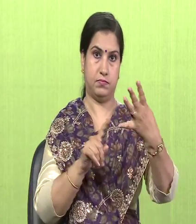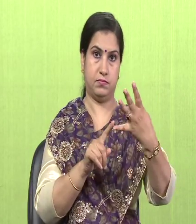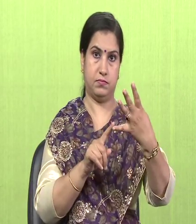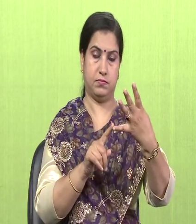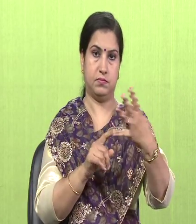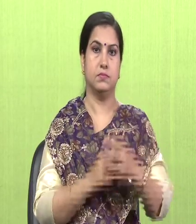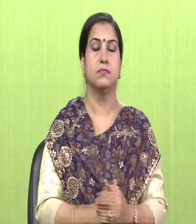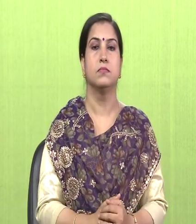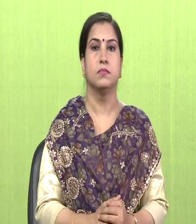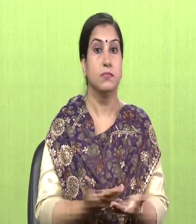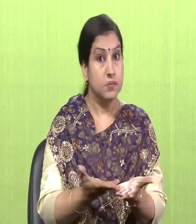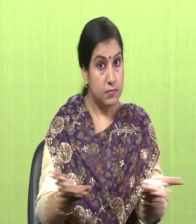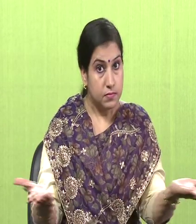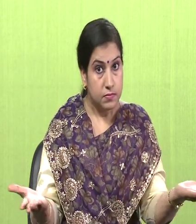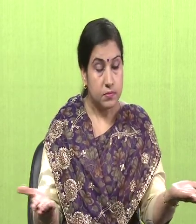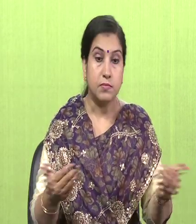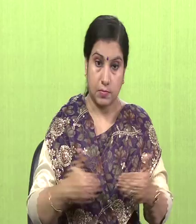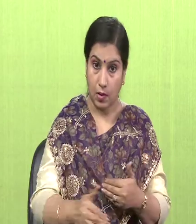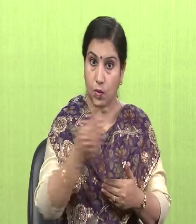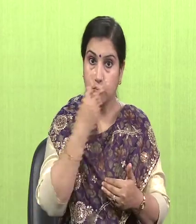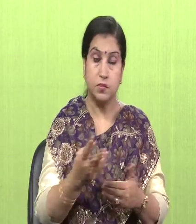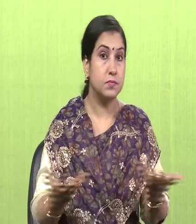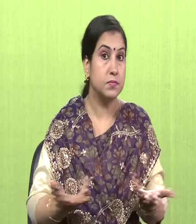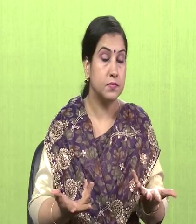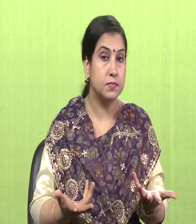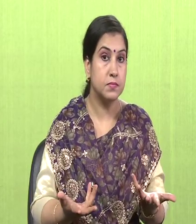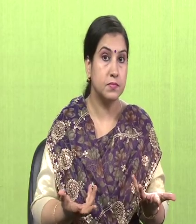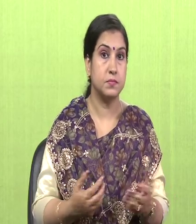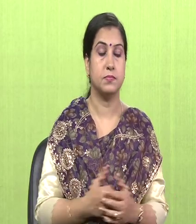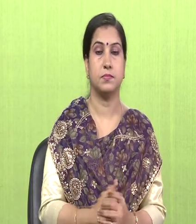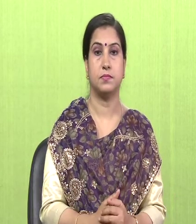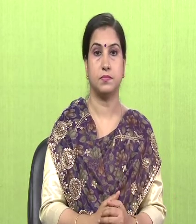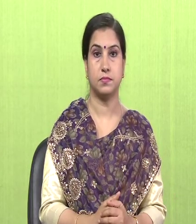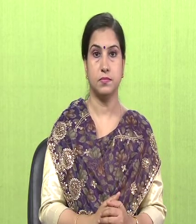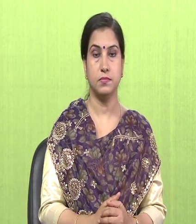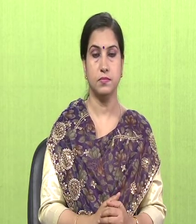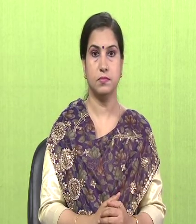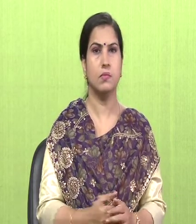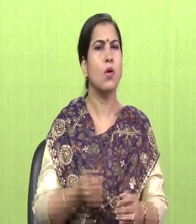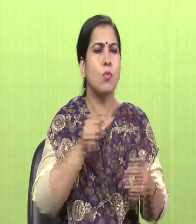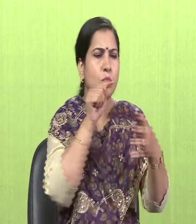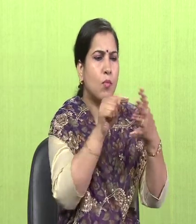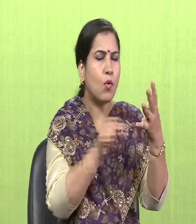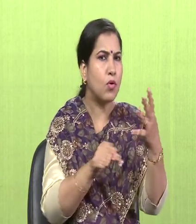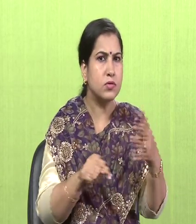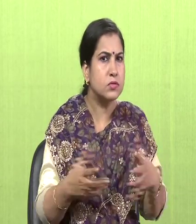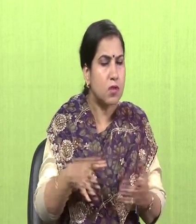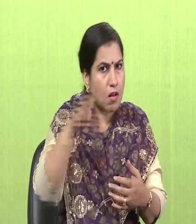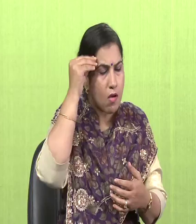Dear learners, let us now know about those conditions which are essential for a